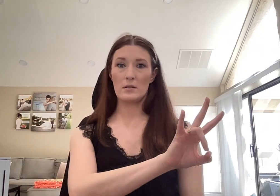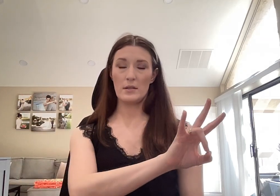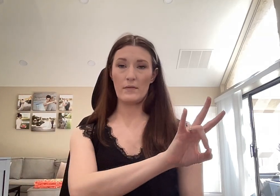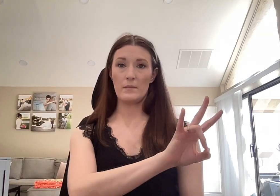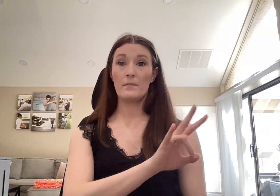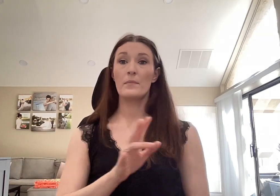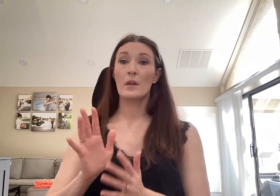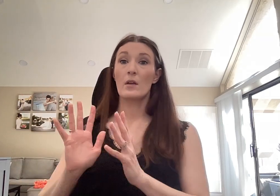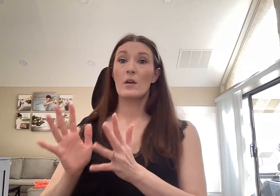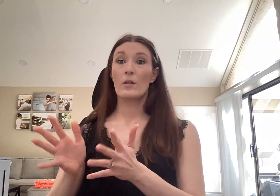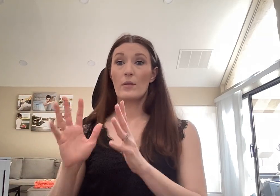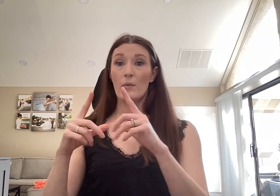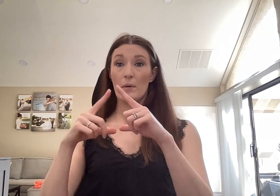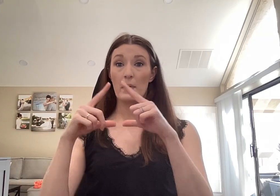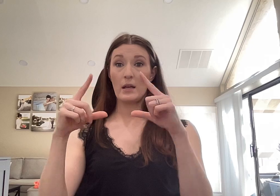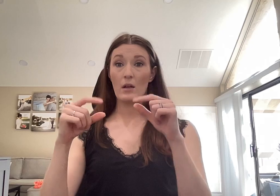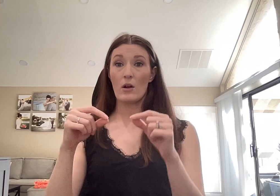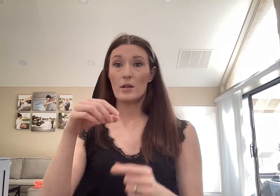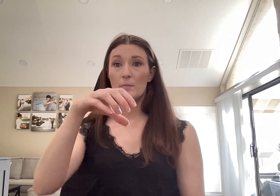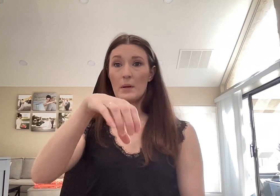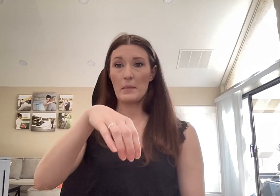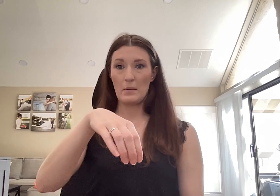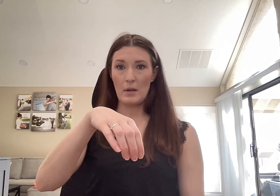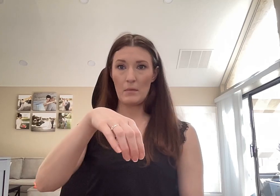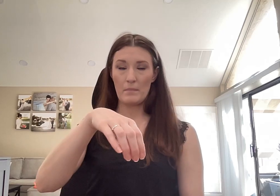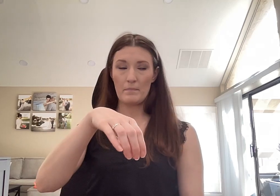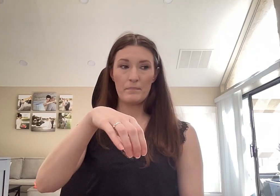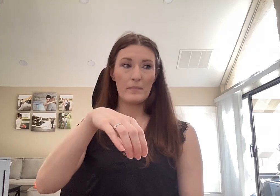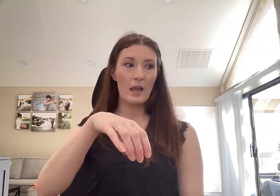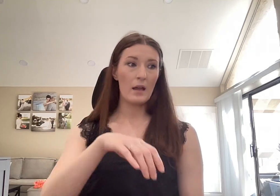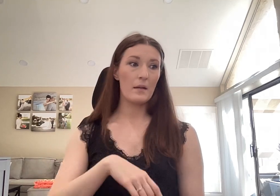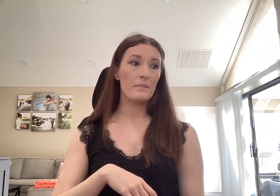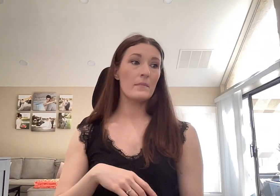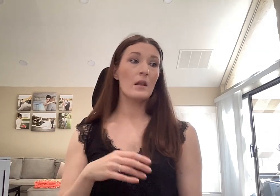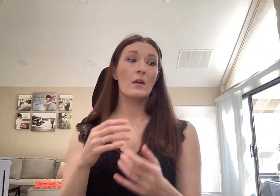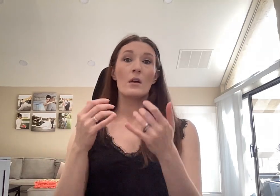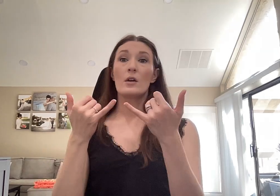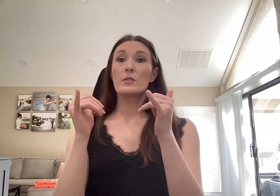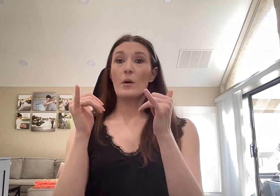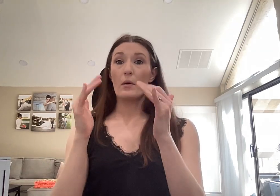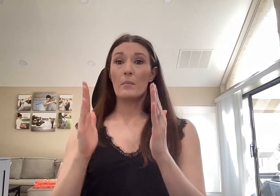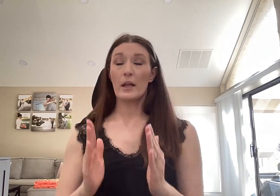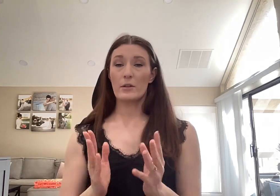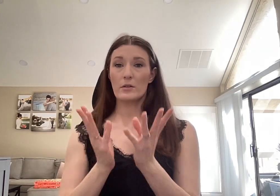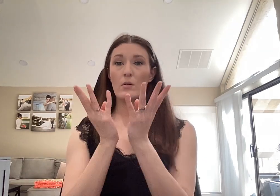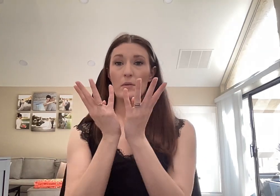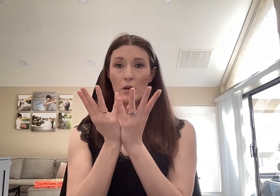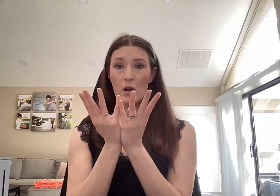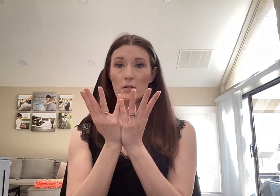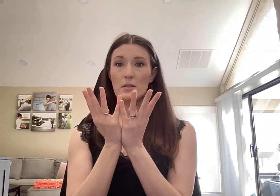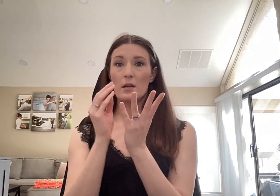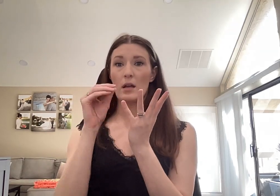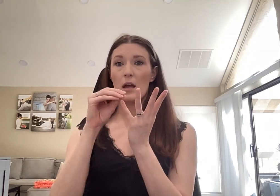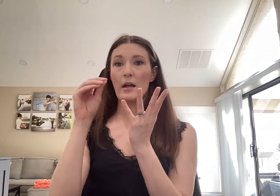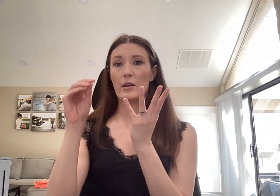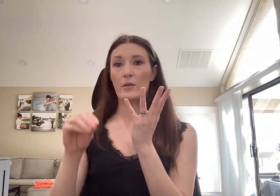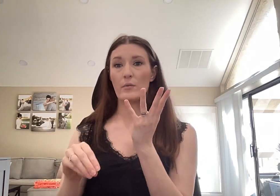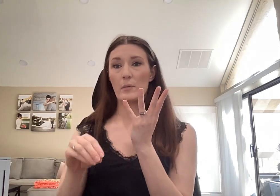7. The remaining cards, put them in the middle. Okay? So players are going to hold their cards and they're going to